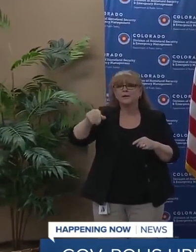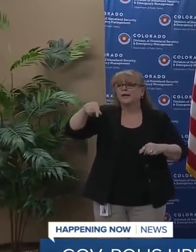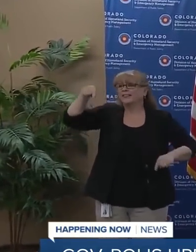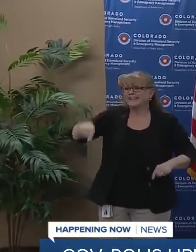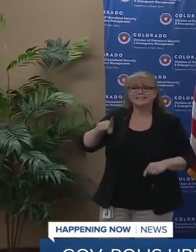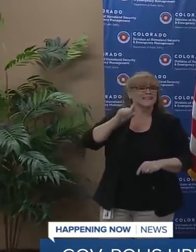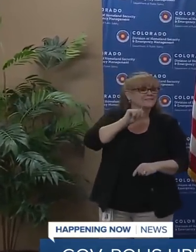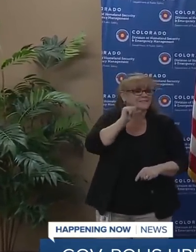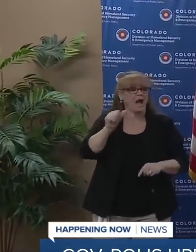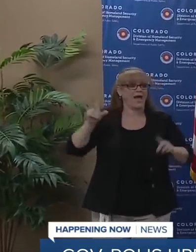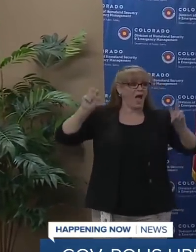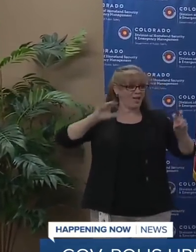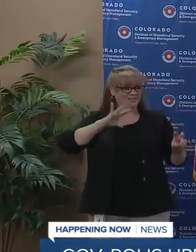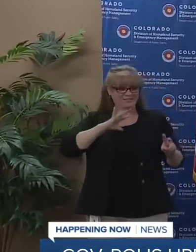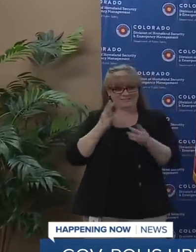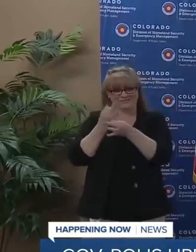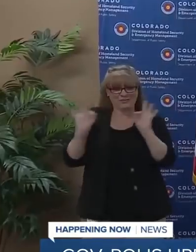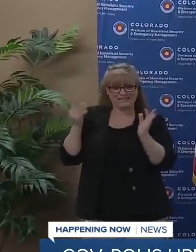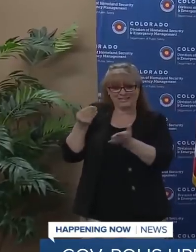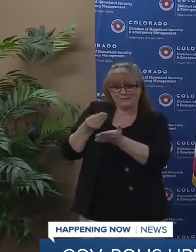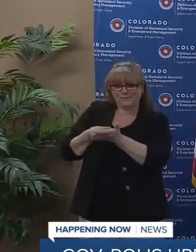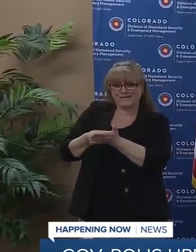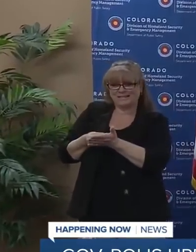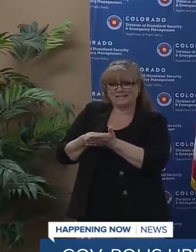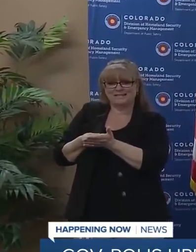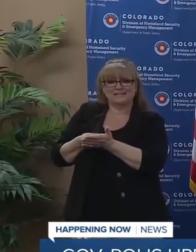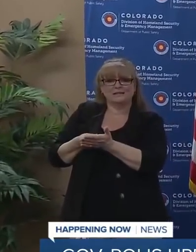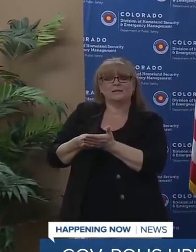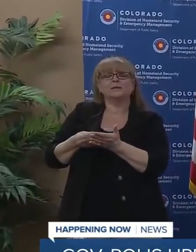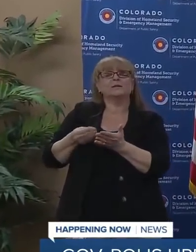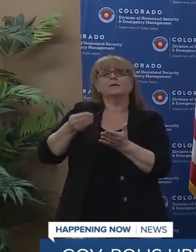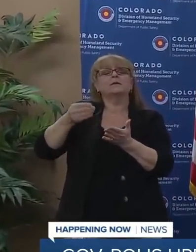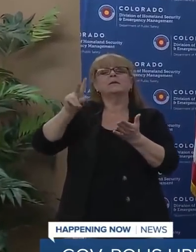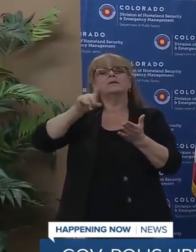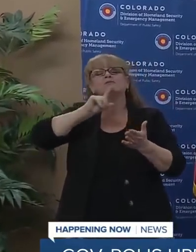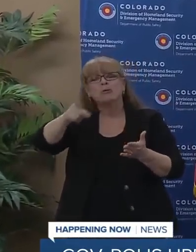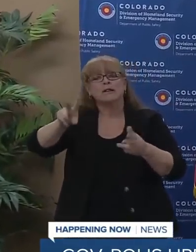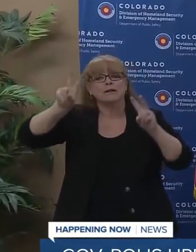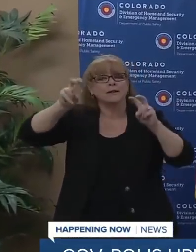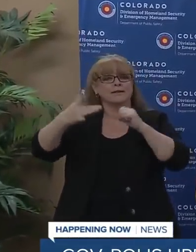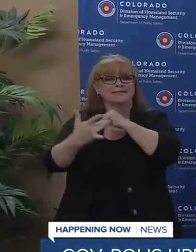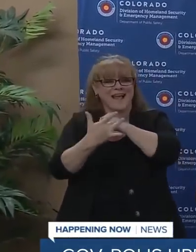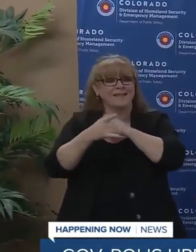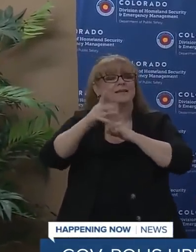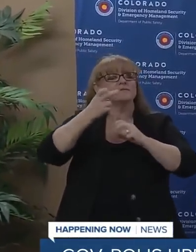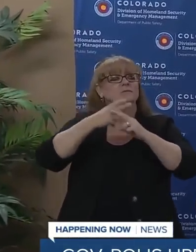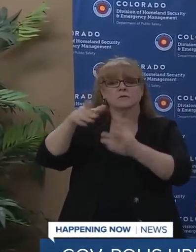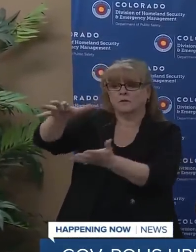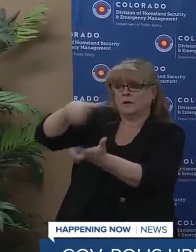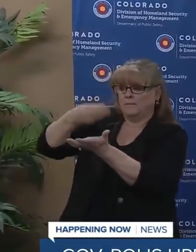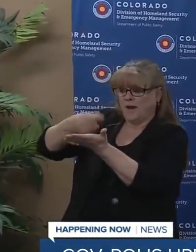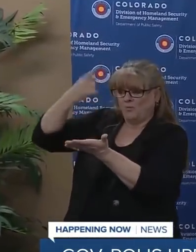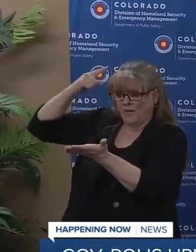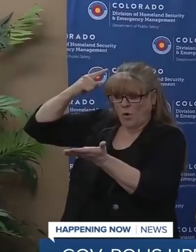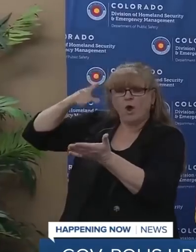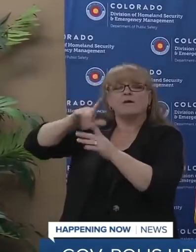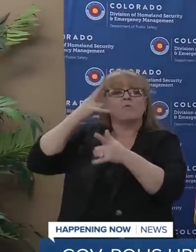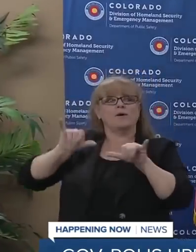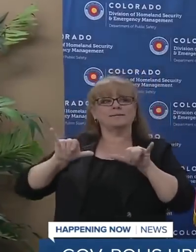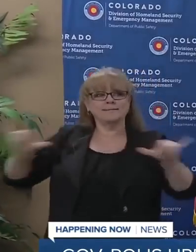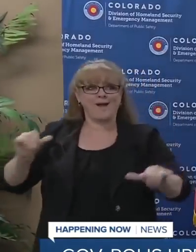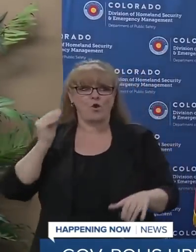the unemployment. This is what we would call stay-at-home money. You earn it by staying at home. You don't earn it